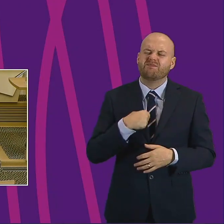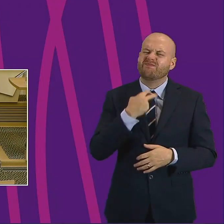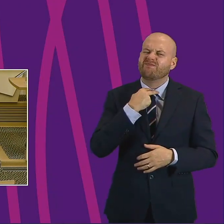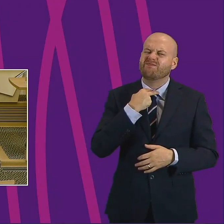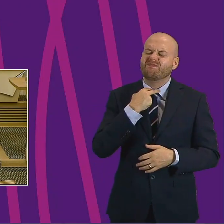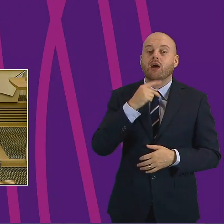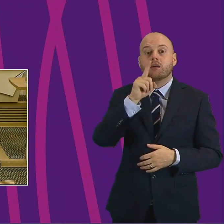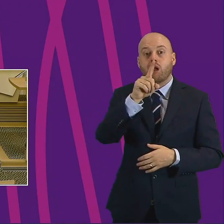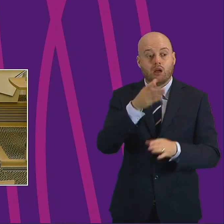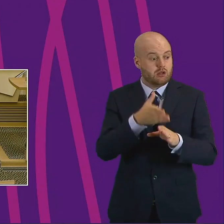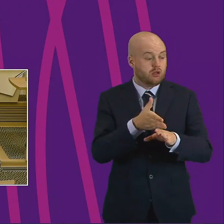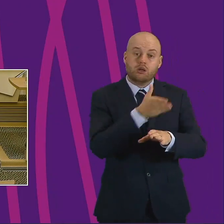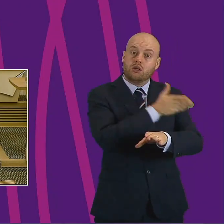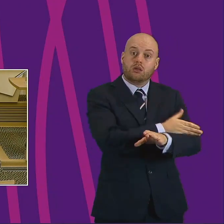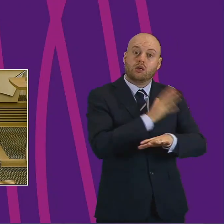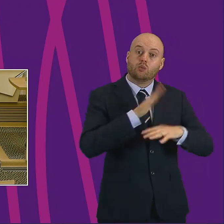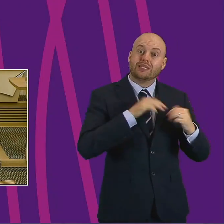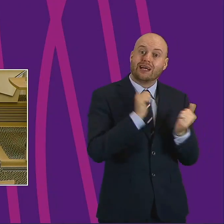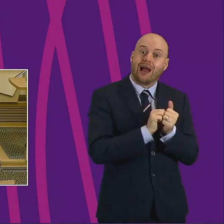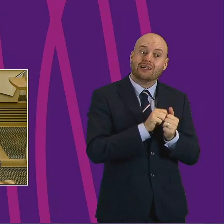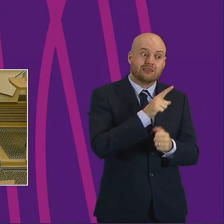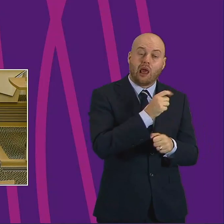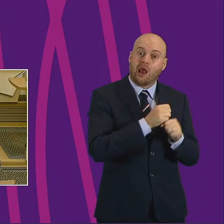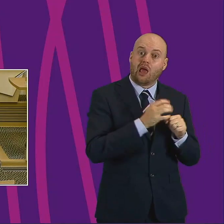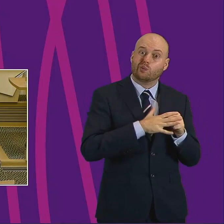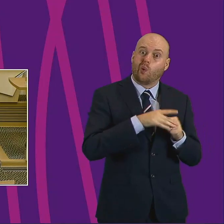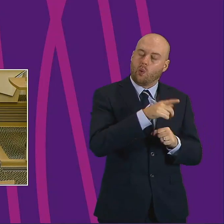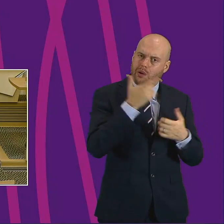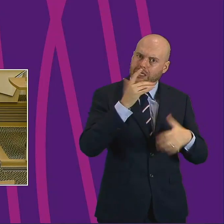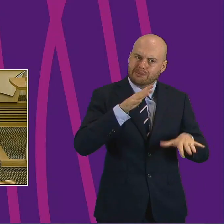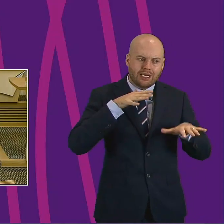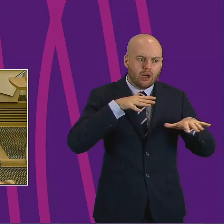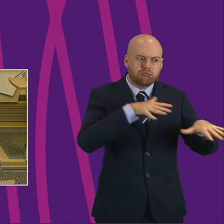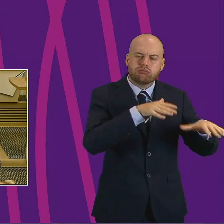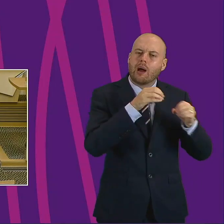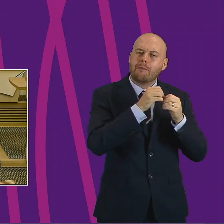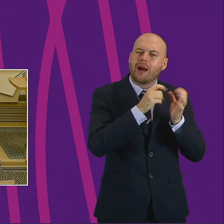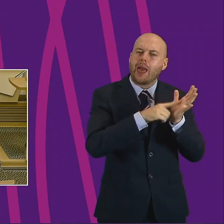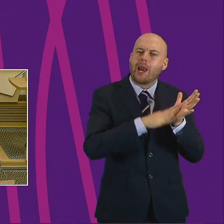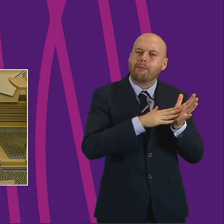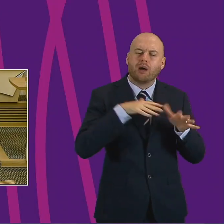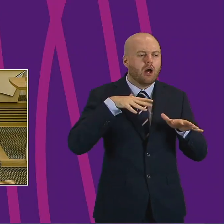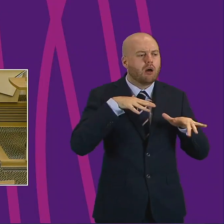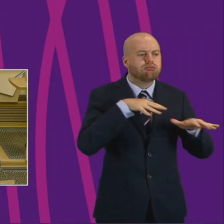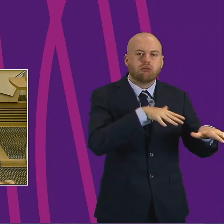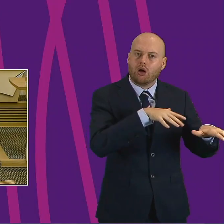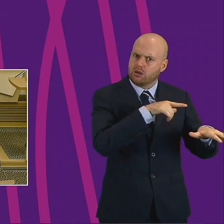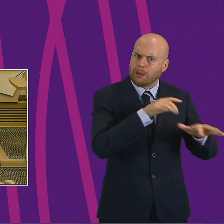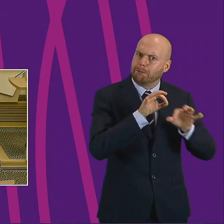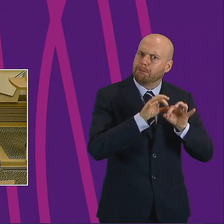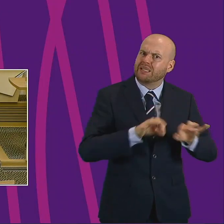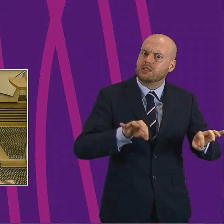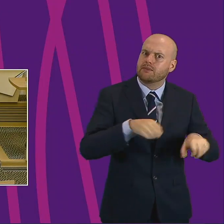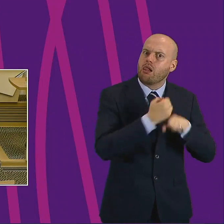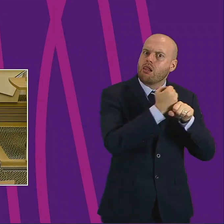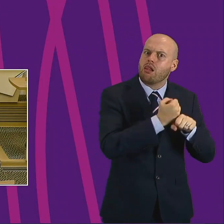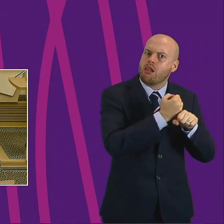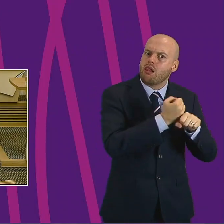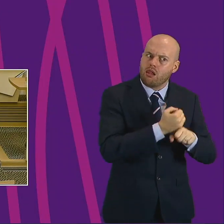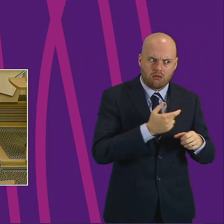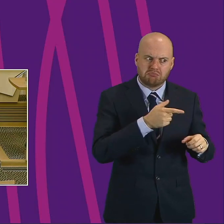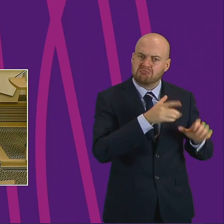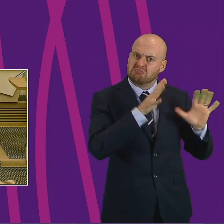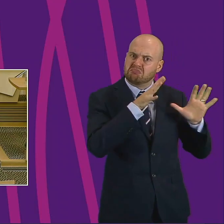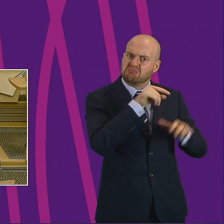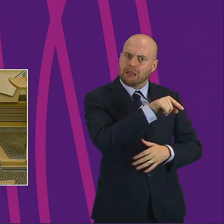in Glasgow by those who are participating in Black Lives Matter protests in Scotland. In